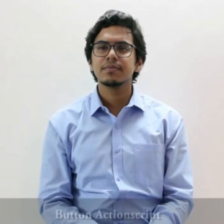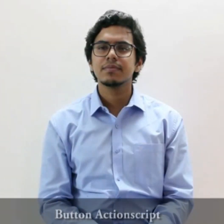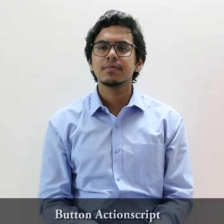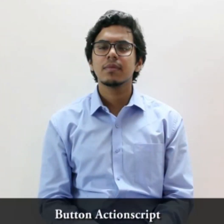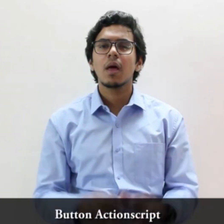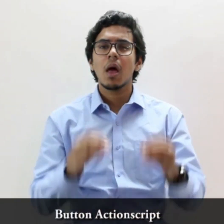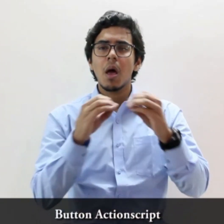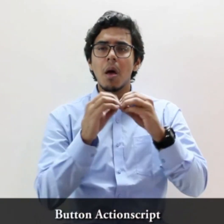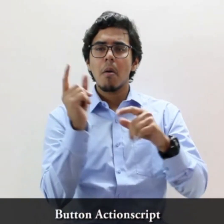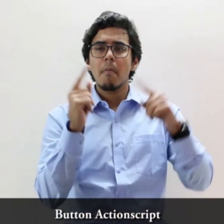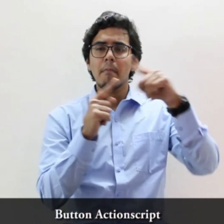Button action script.